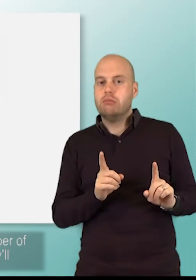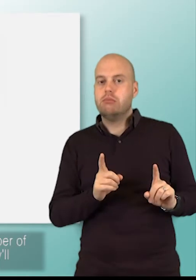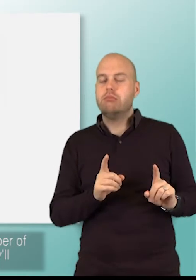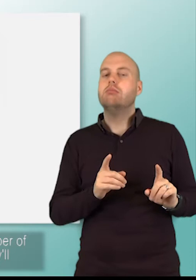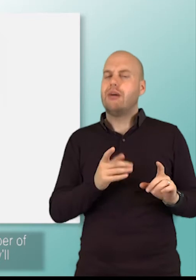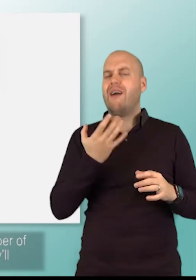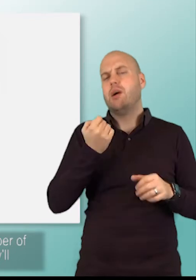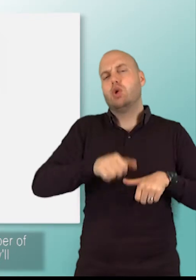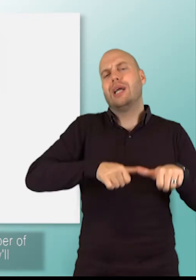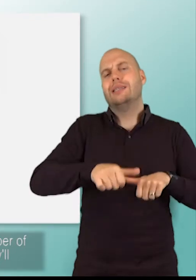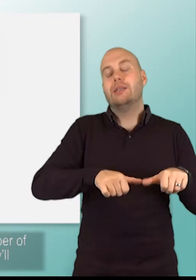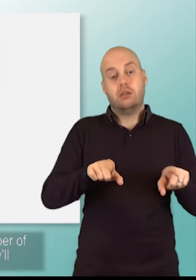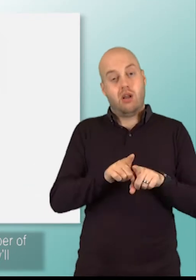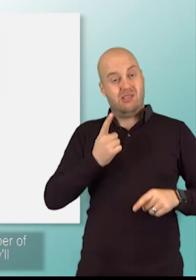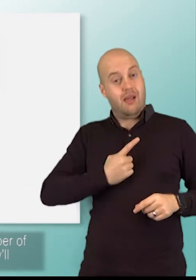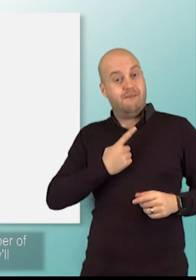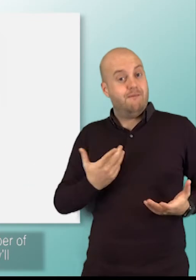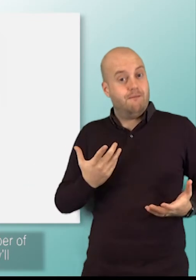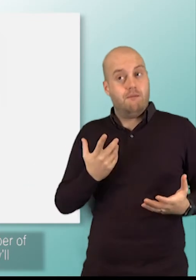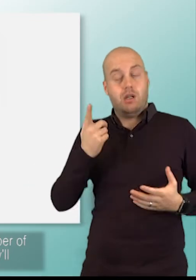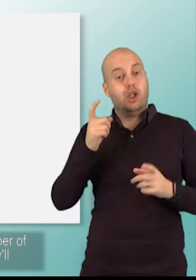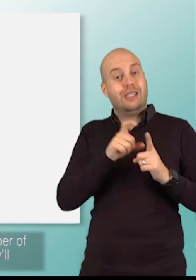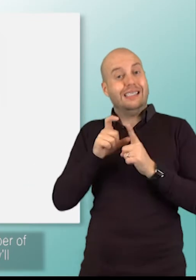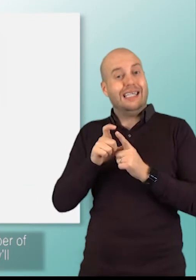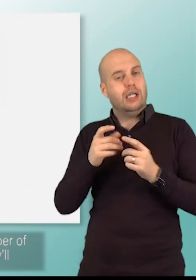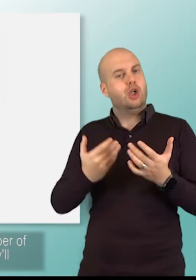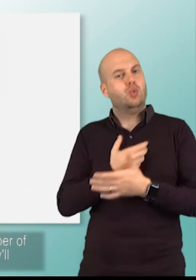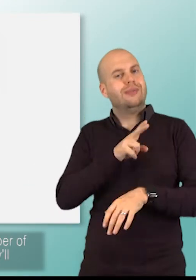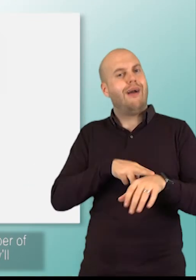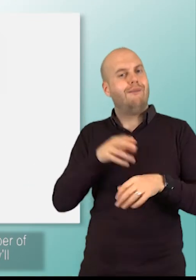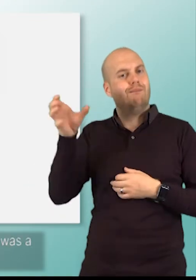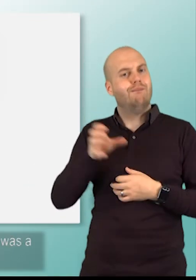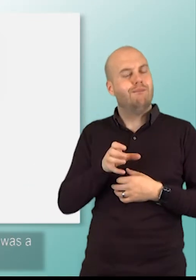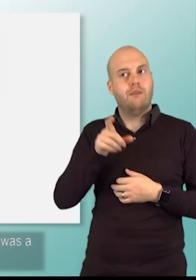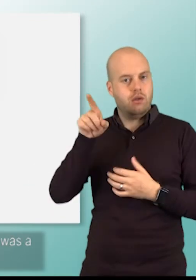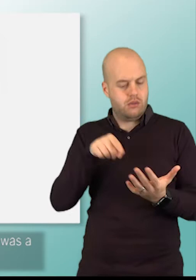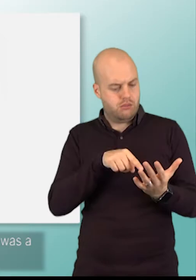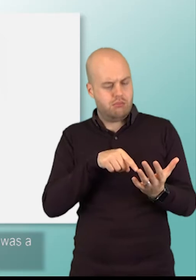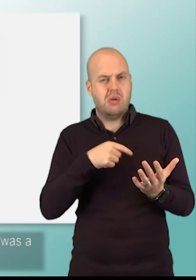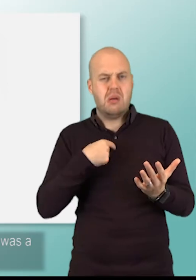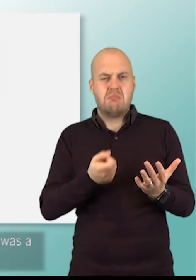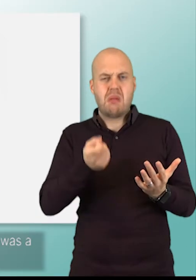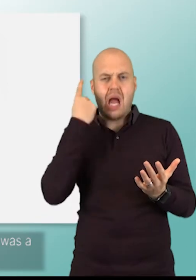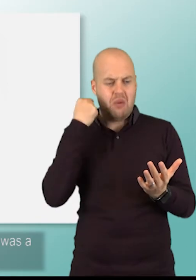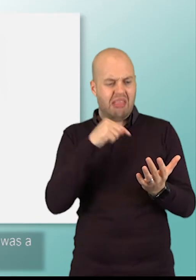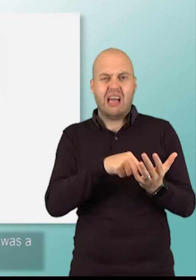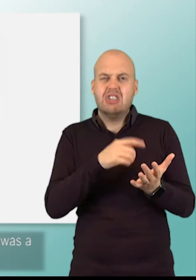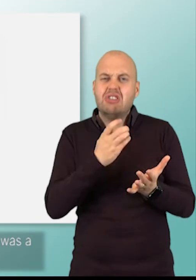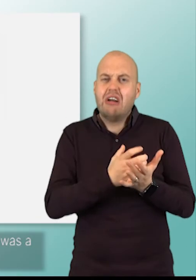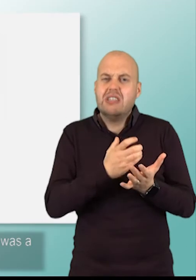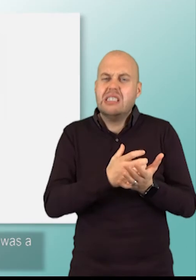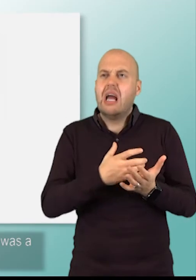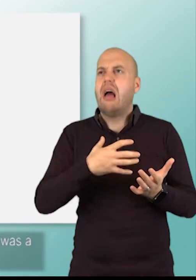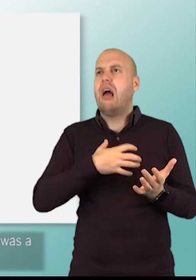There's always a process when we get a new member of staff in Dundee, and there's a process where they'll look at the register and they'll say, oh, I had no idea that